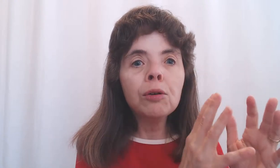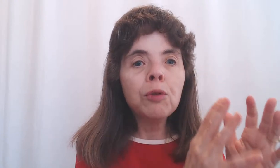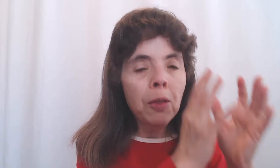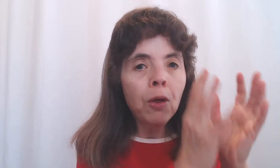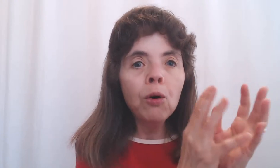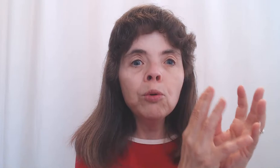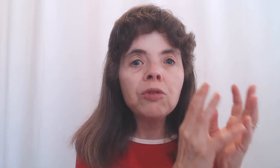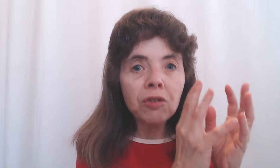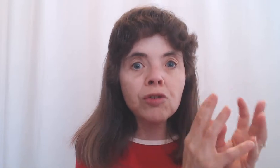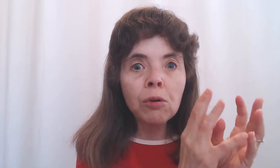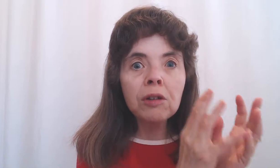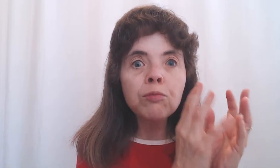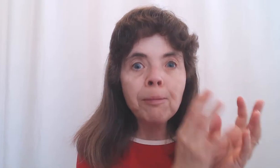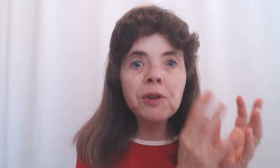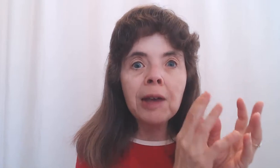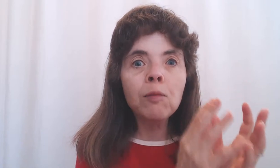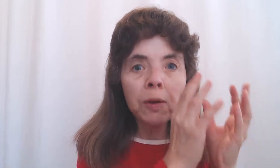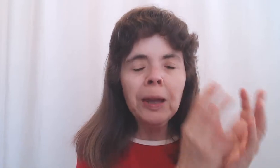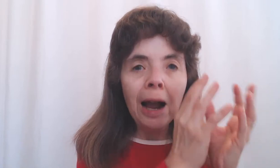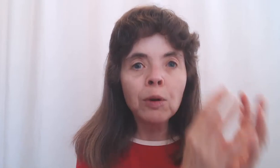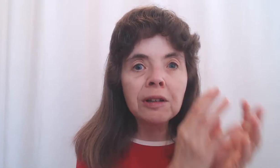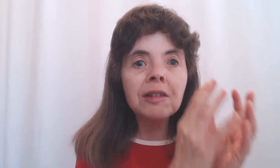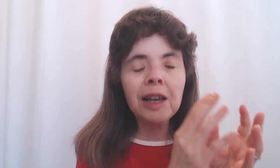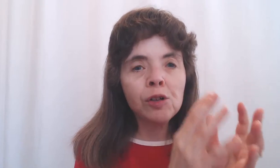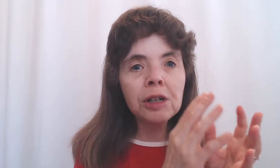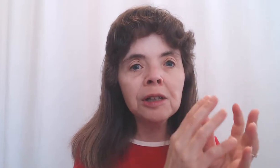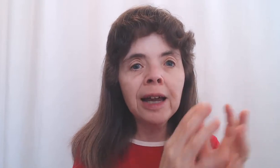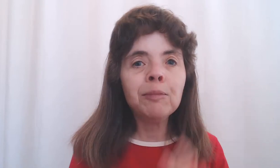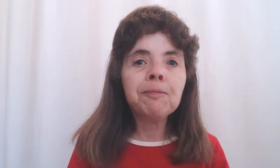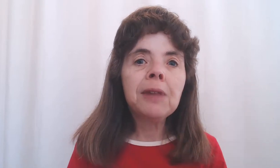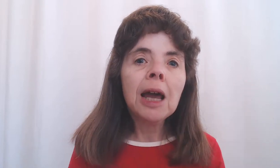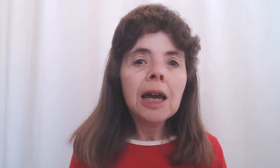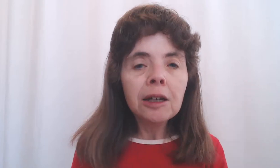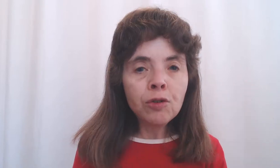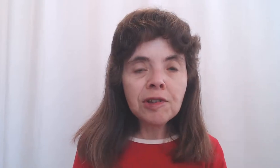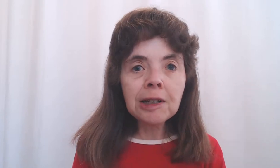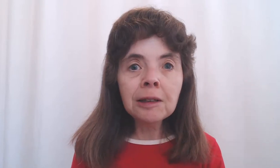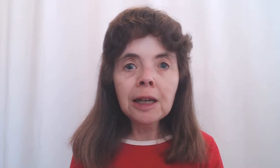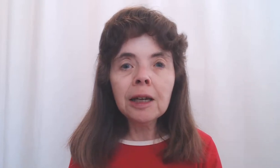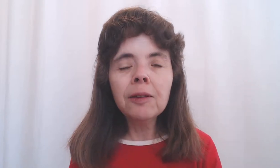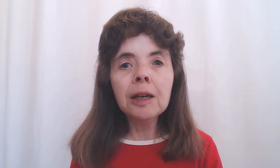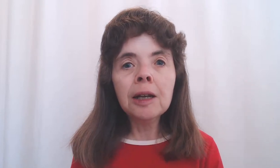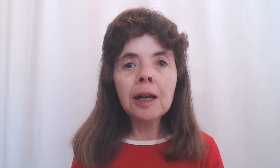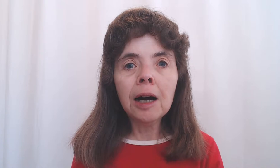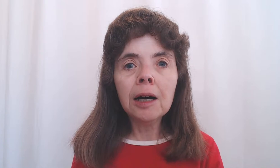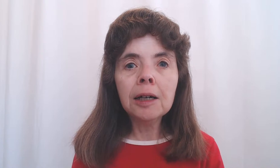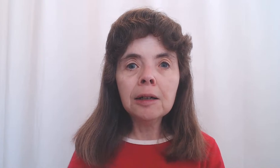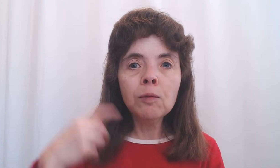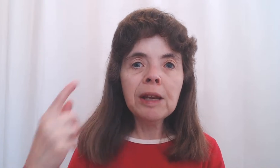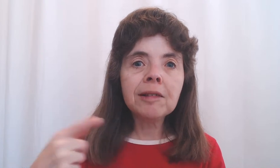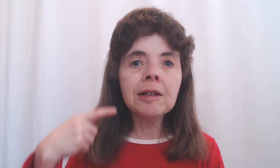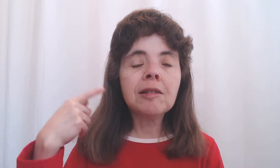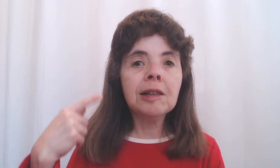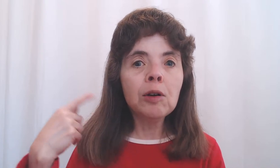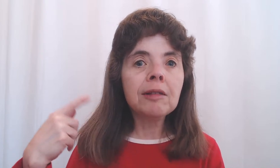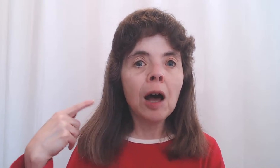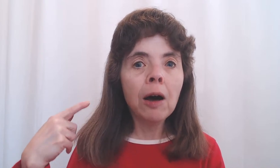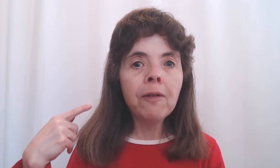that those stories represent what the eyewitnesses actually claimed. Interestingly, in a recent series of